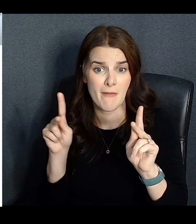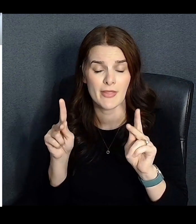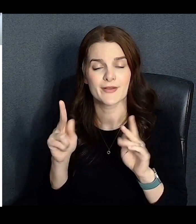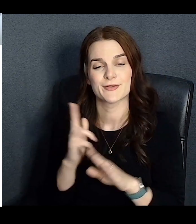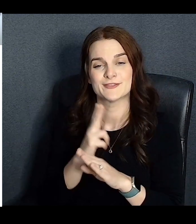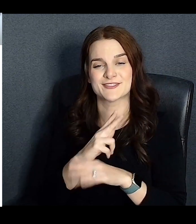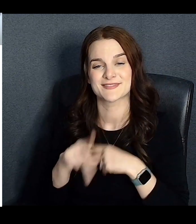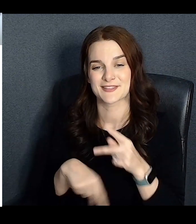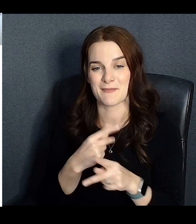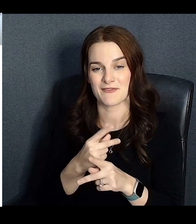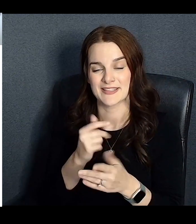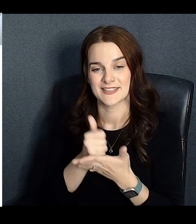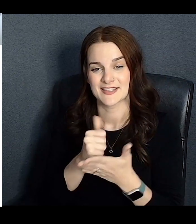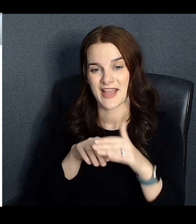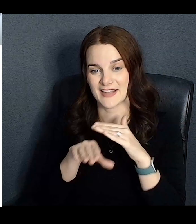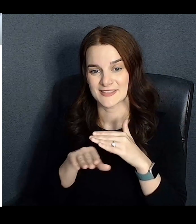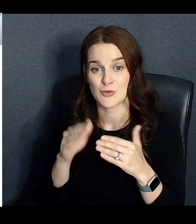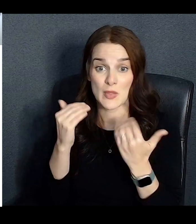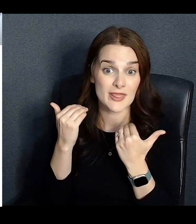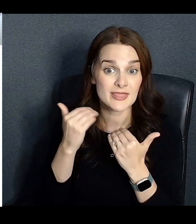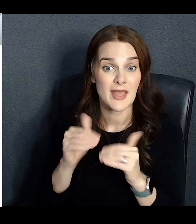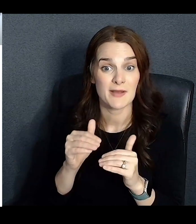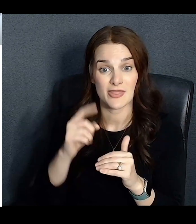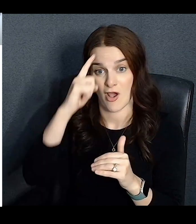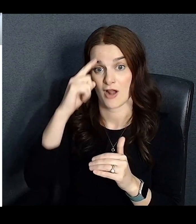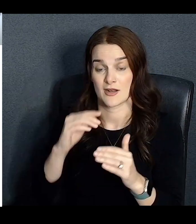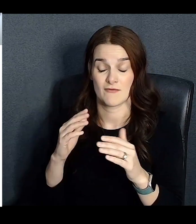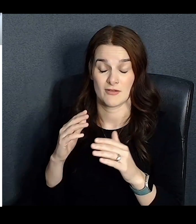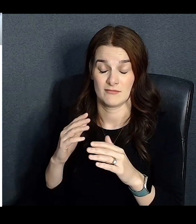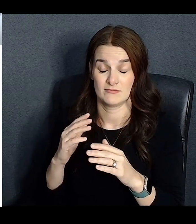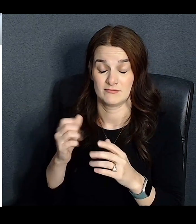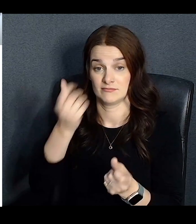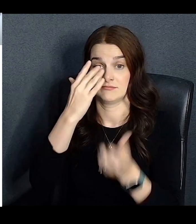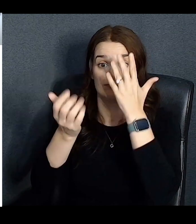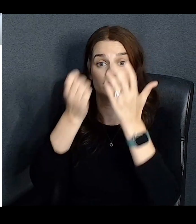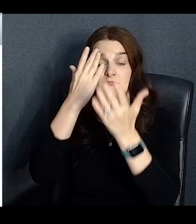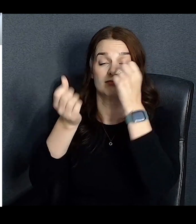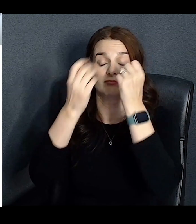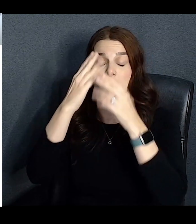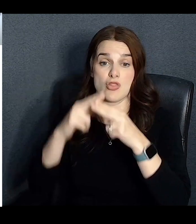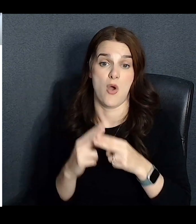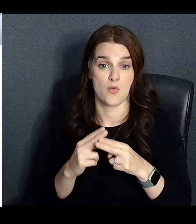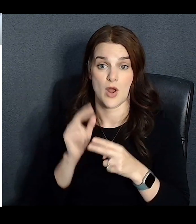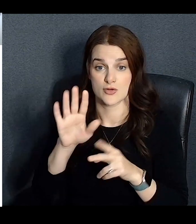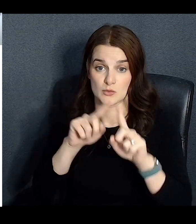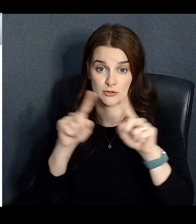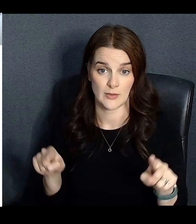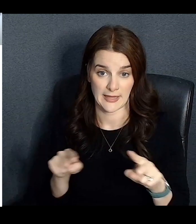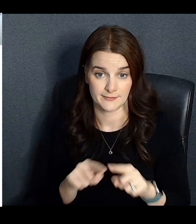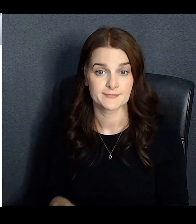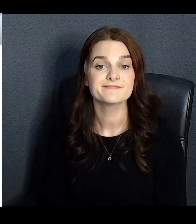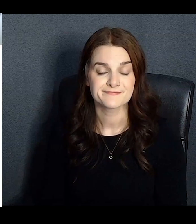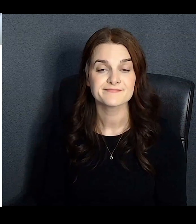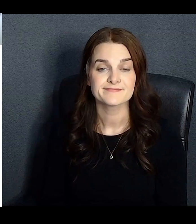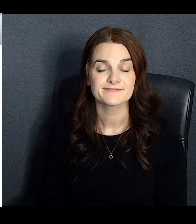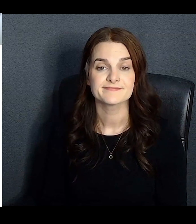people. So you can use this type of assisted access to limit the like cognitive load that you have on your screen. Also, there's ways